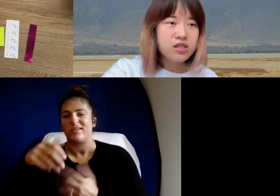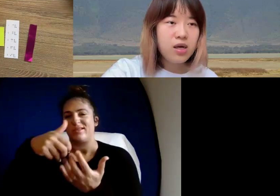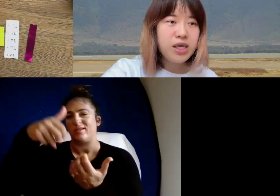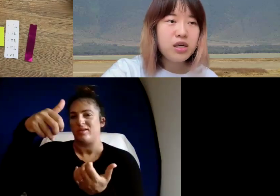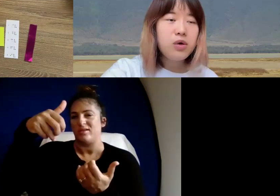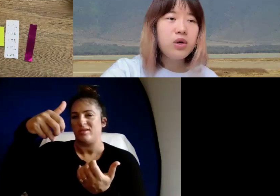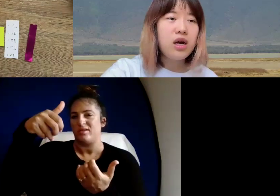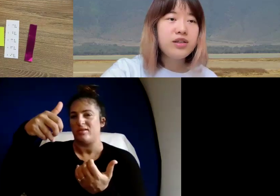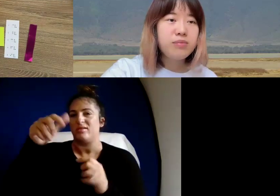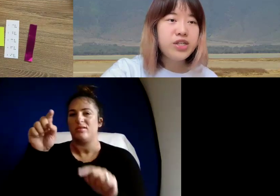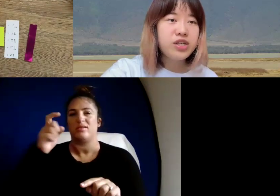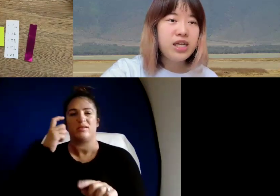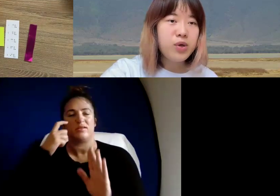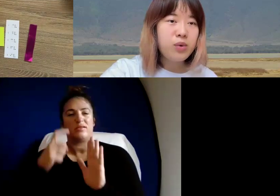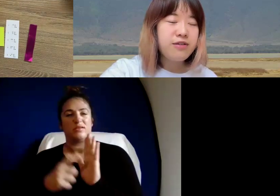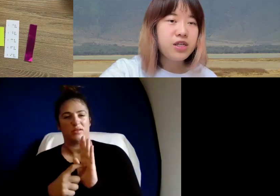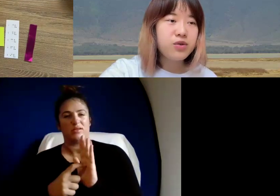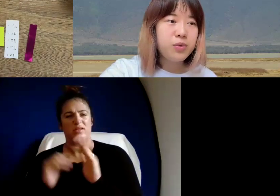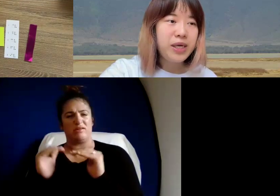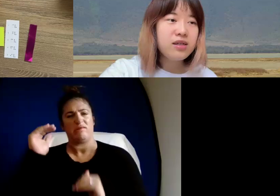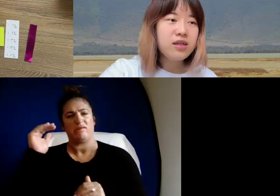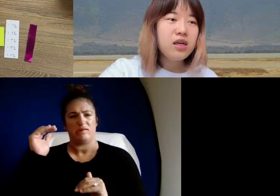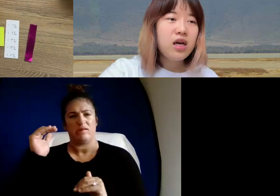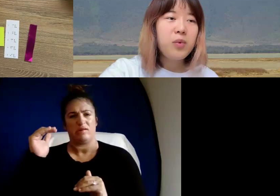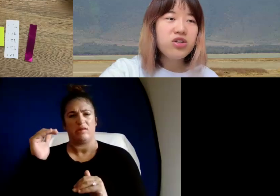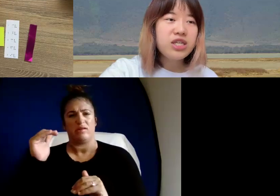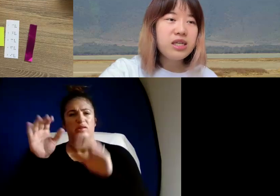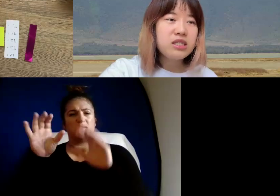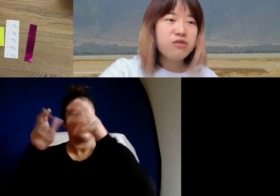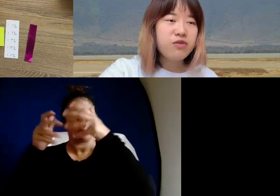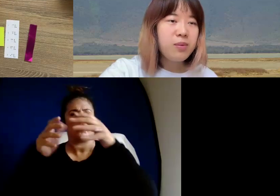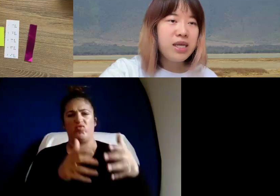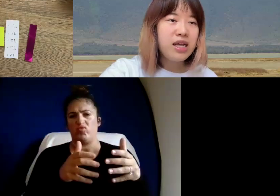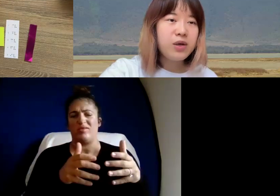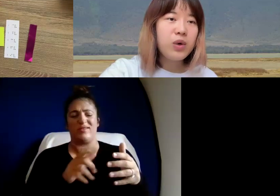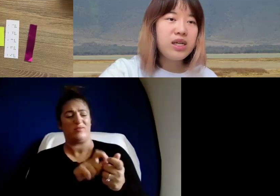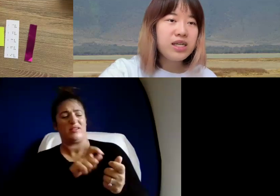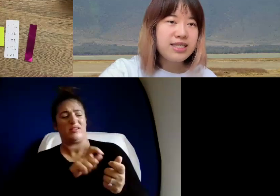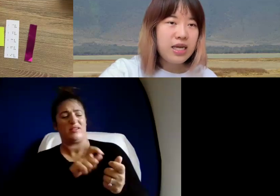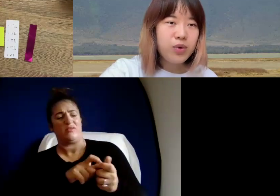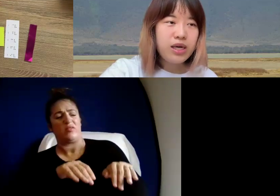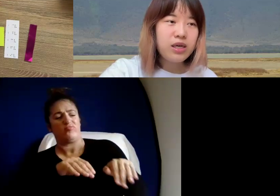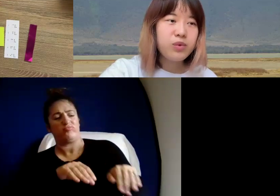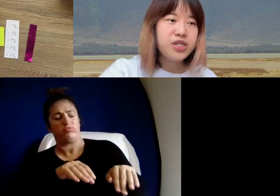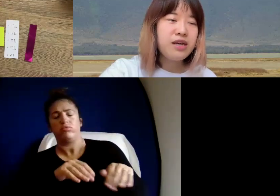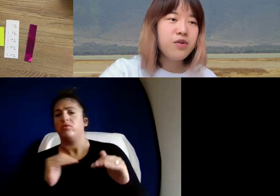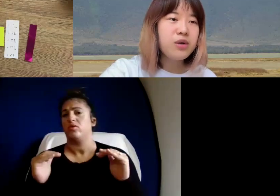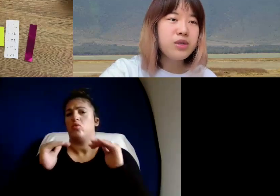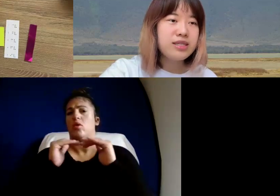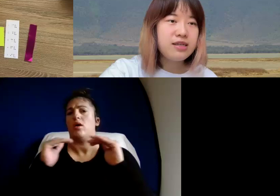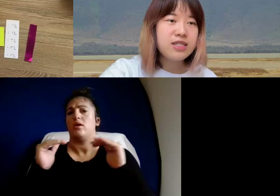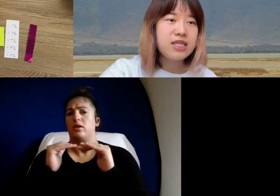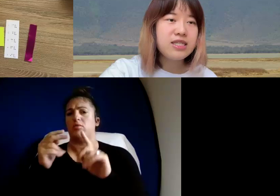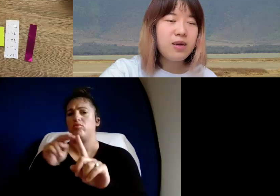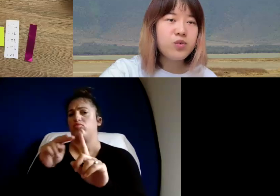social, economic, or other major demographic grouping. Approaching this from an equality standpoint in which